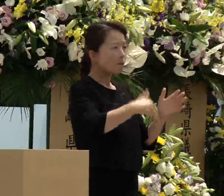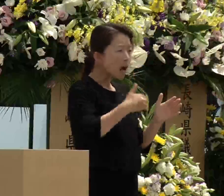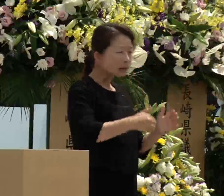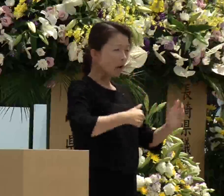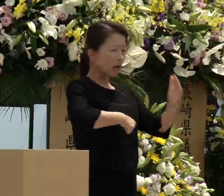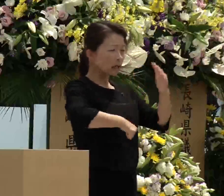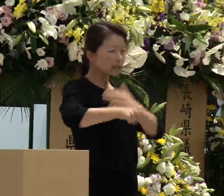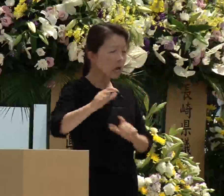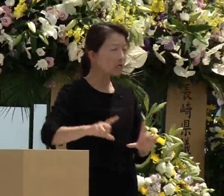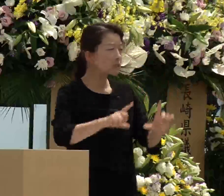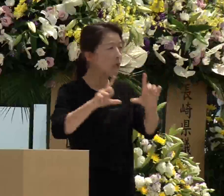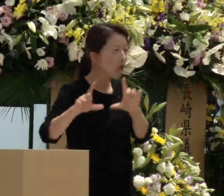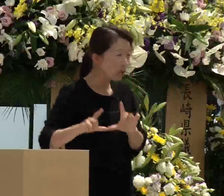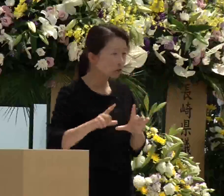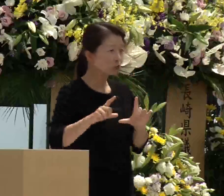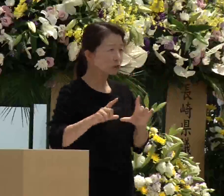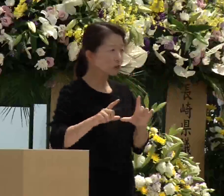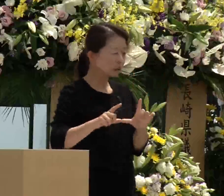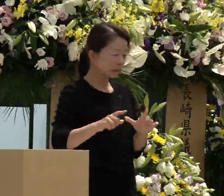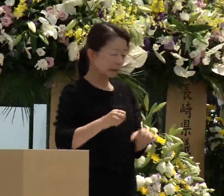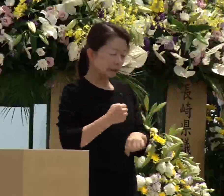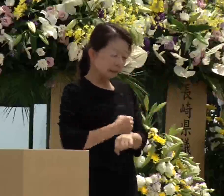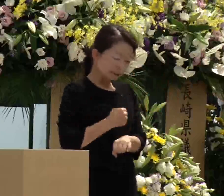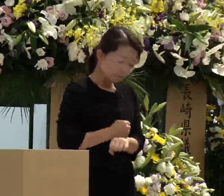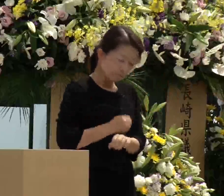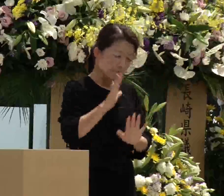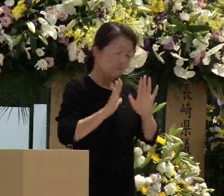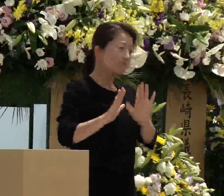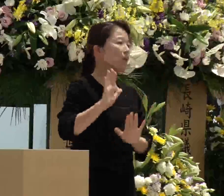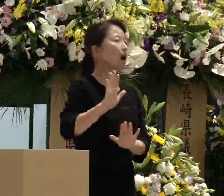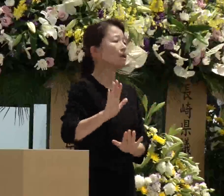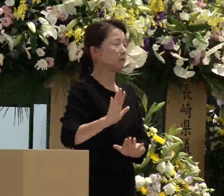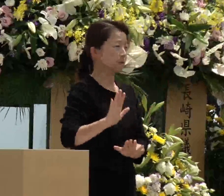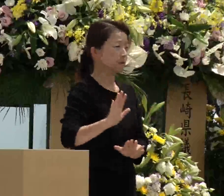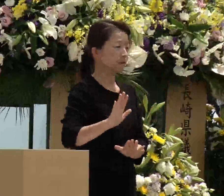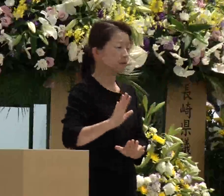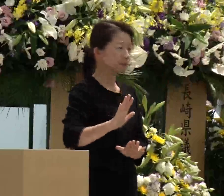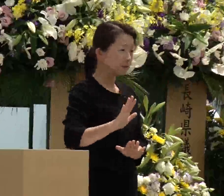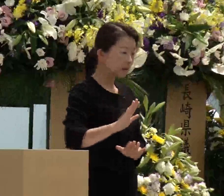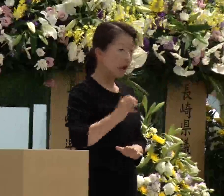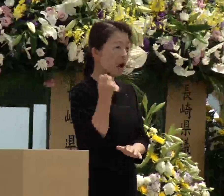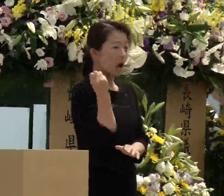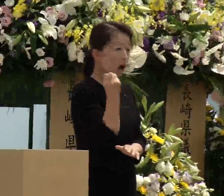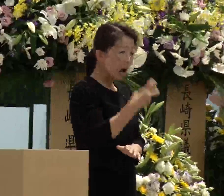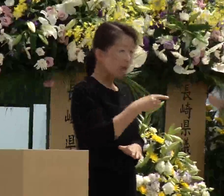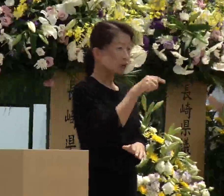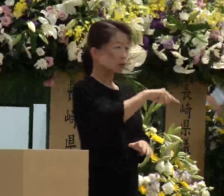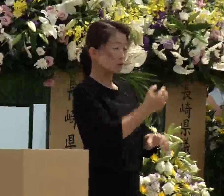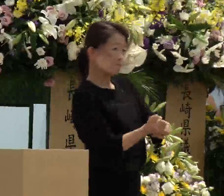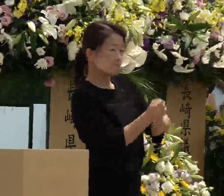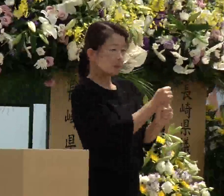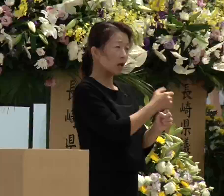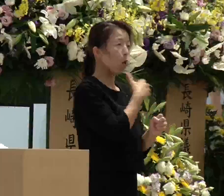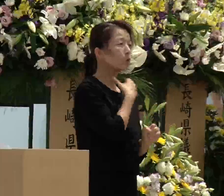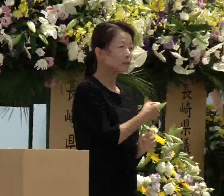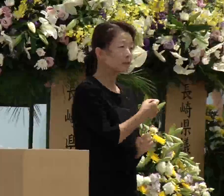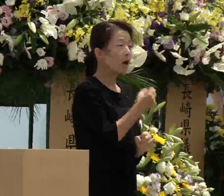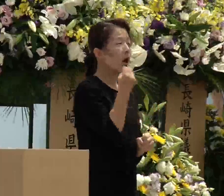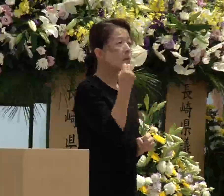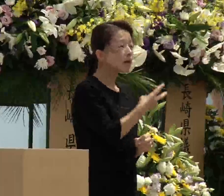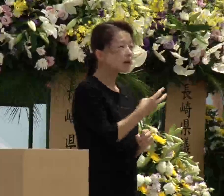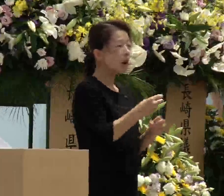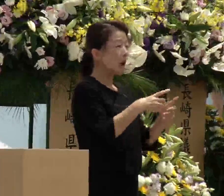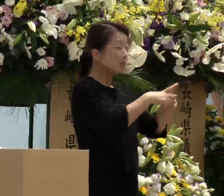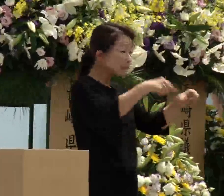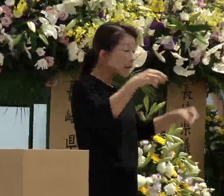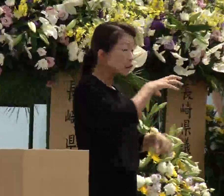in 2011 left deep scars on the affected region because of the radioactive substances from the failed Fukushima